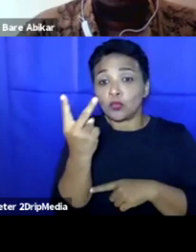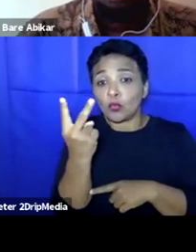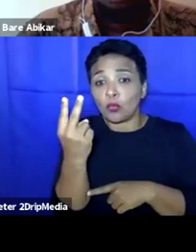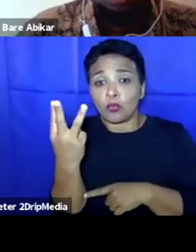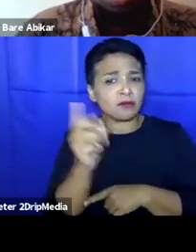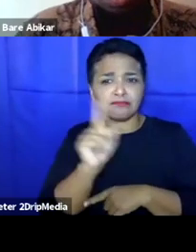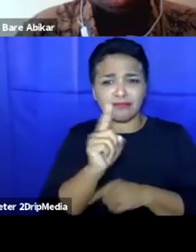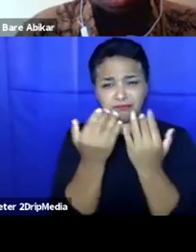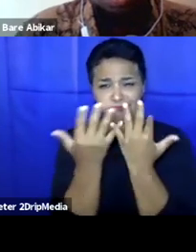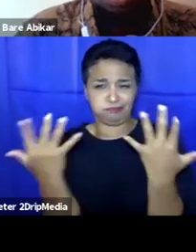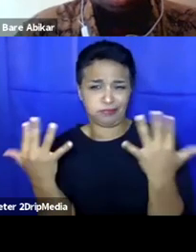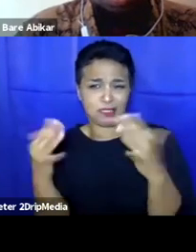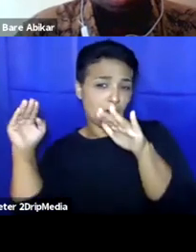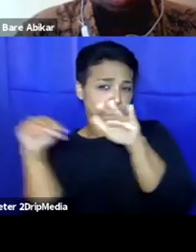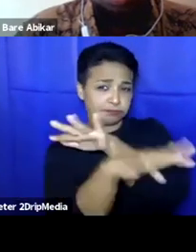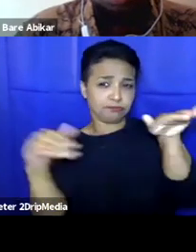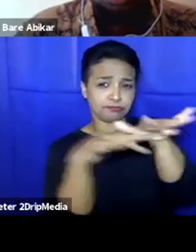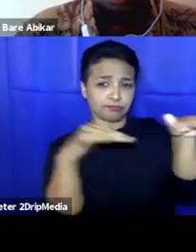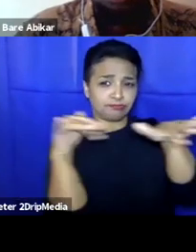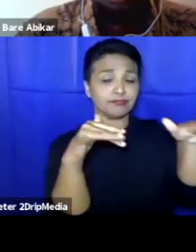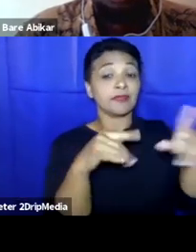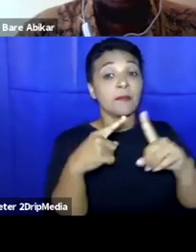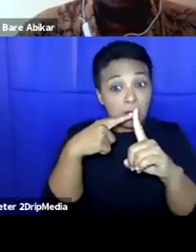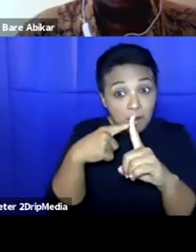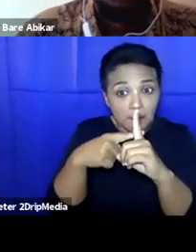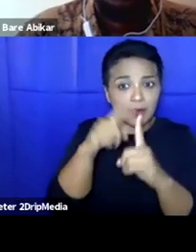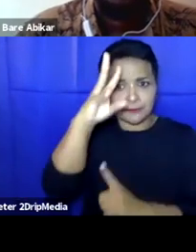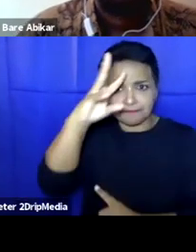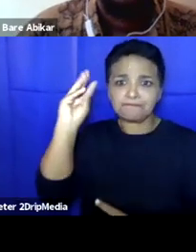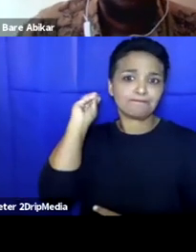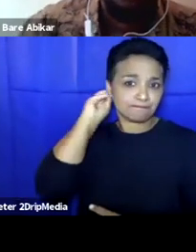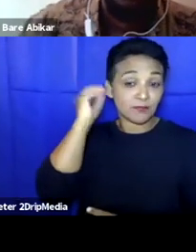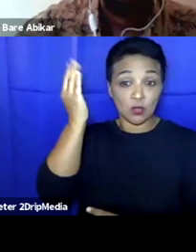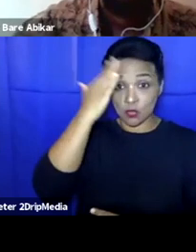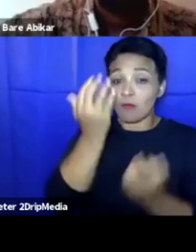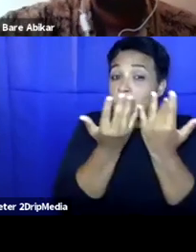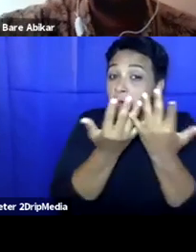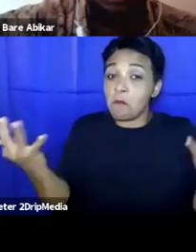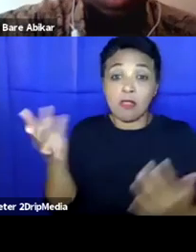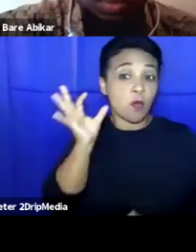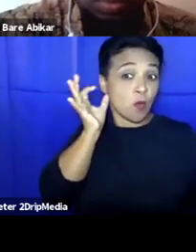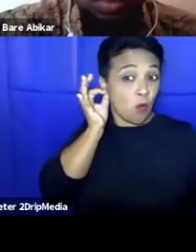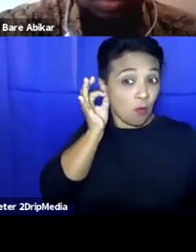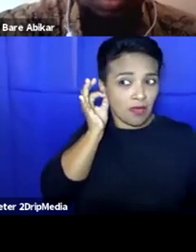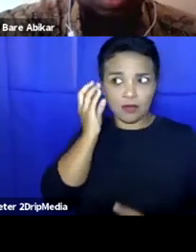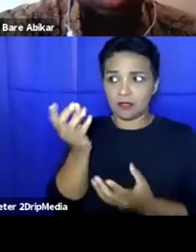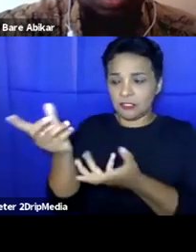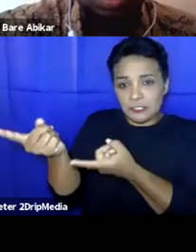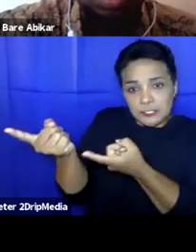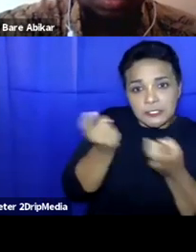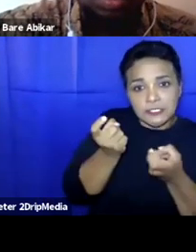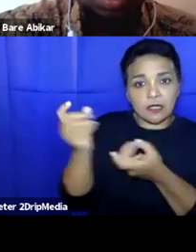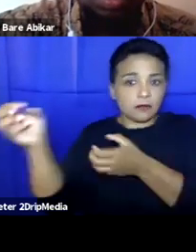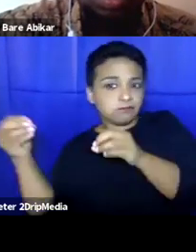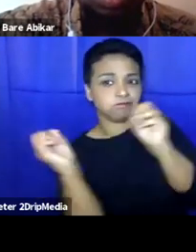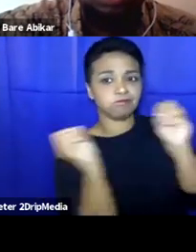of course, many of whom are not refugees. I think we have to be also quite frank about it. But because the asylum